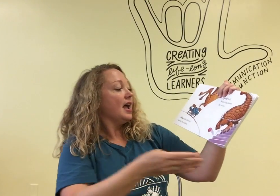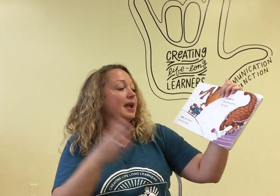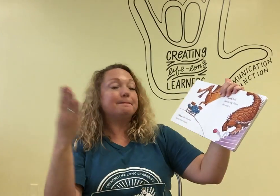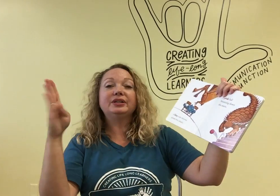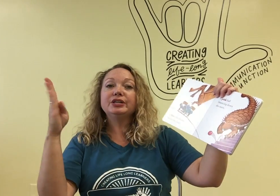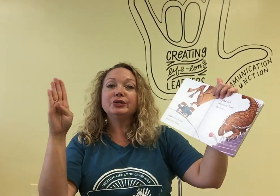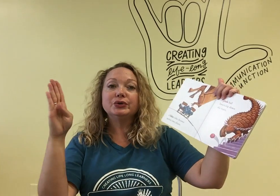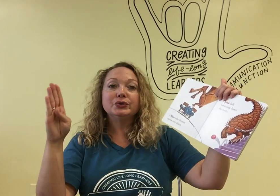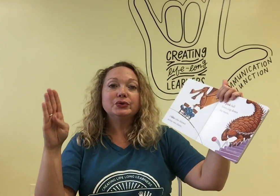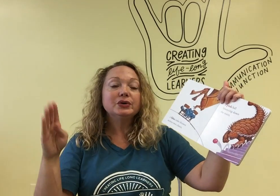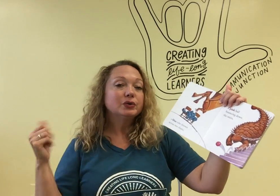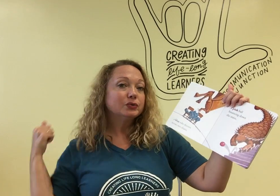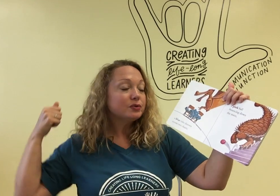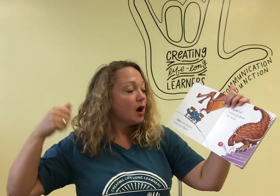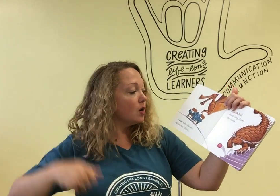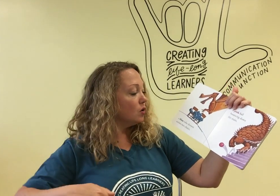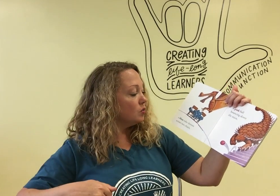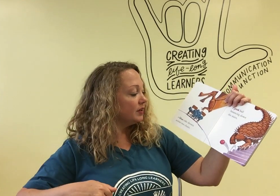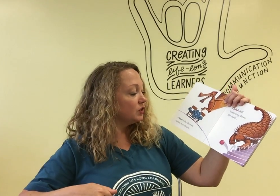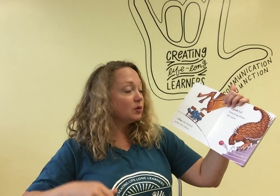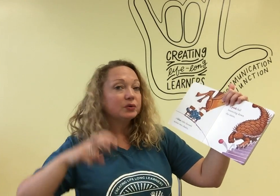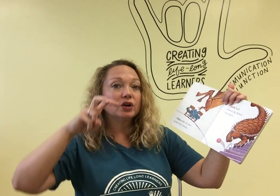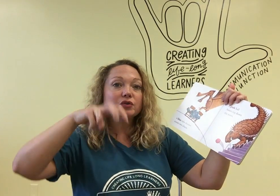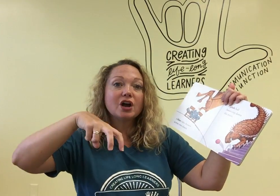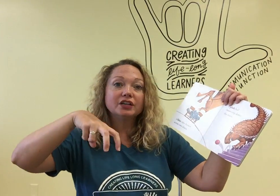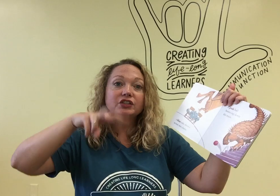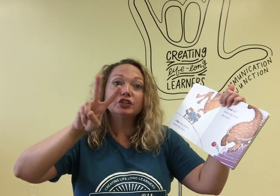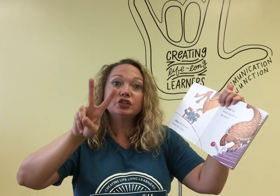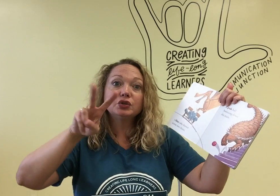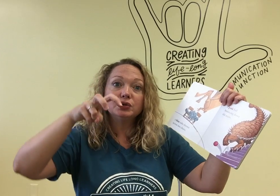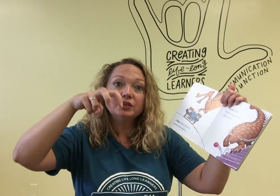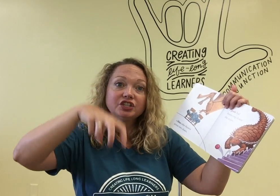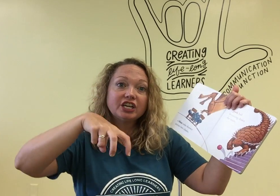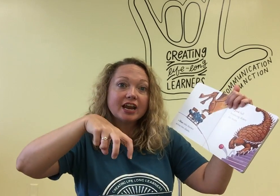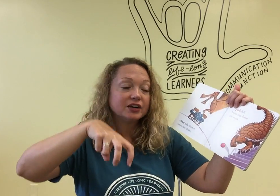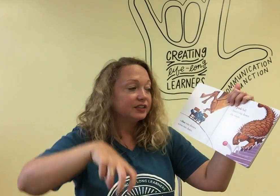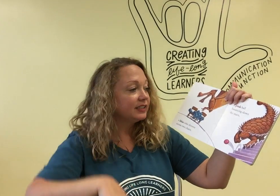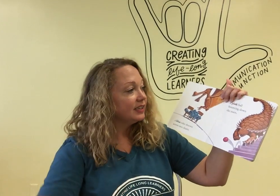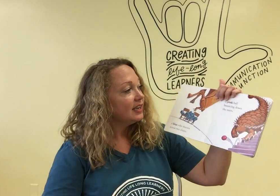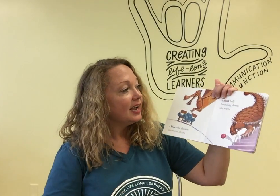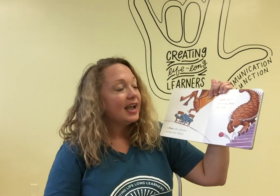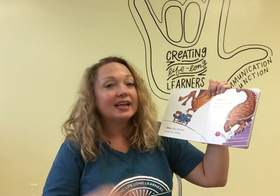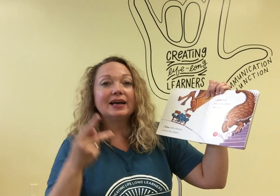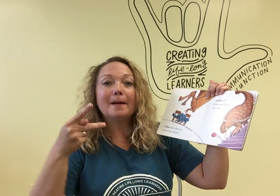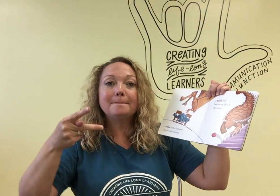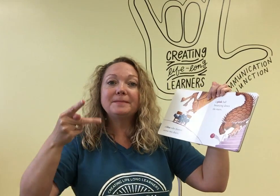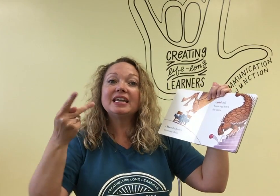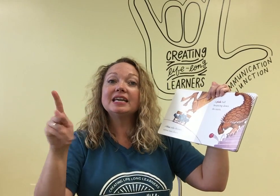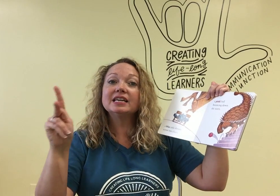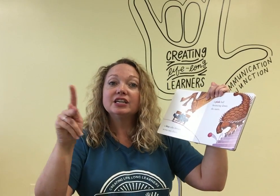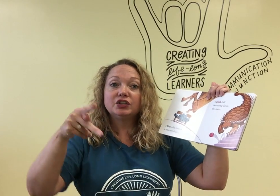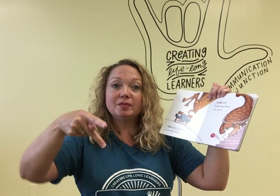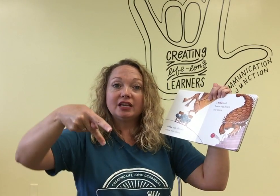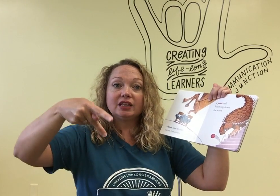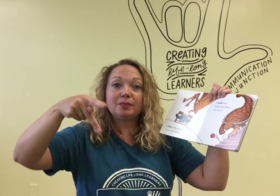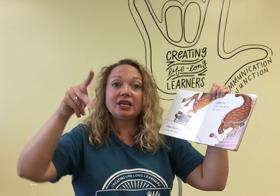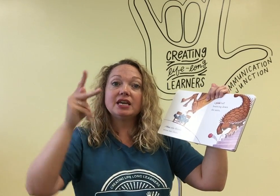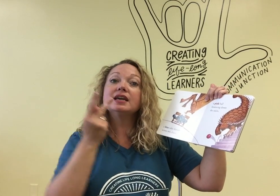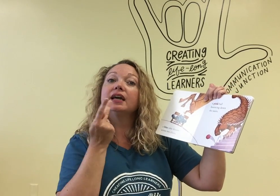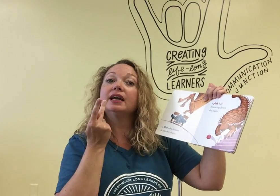A blue robe is thrown across two chairs. And a pink, so you make the P,